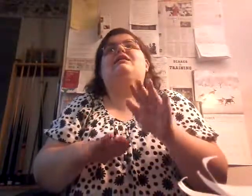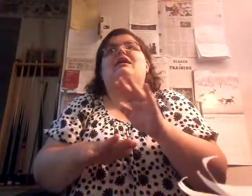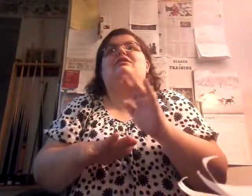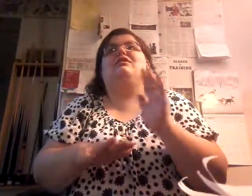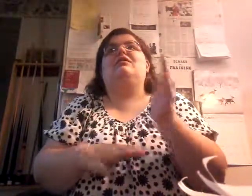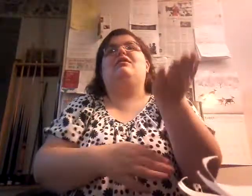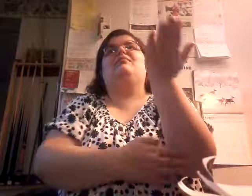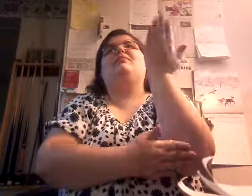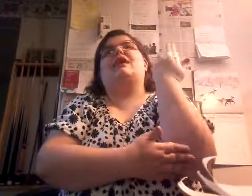your